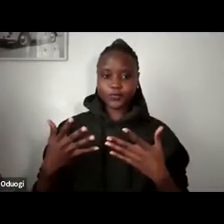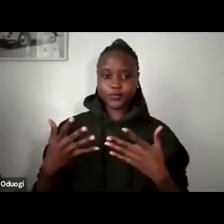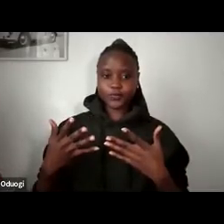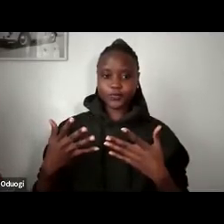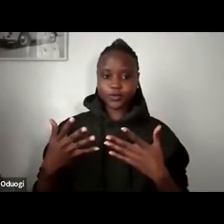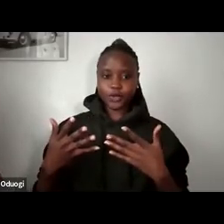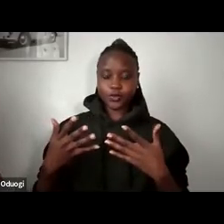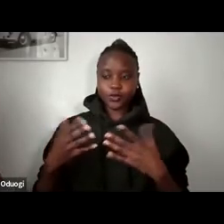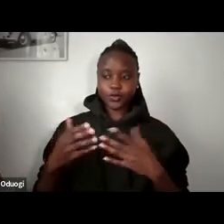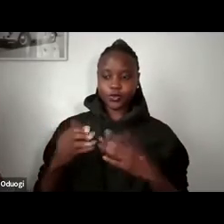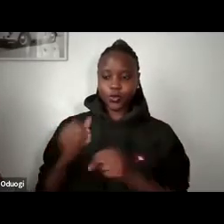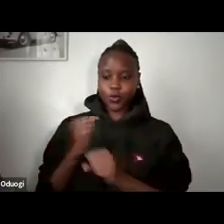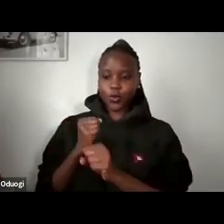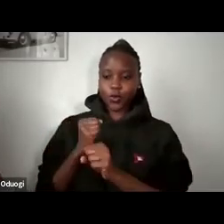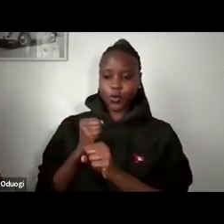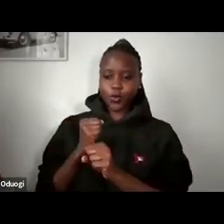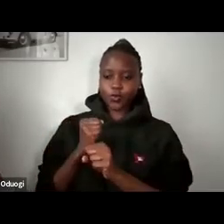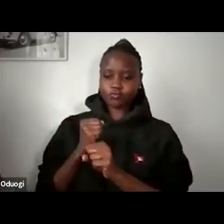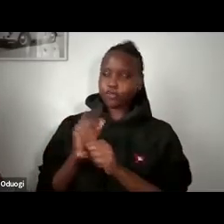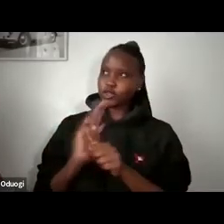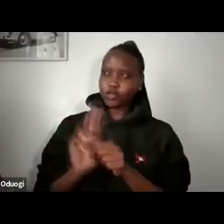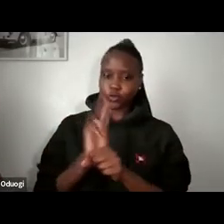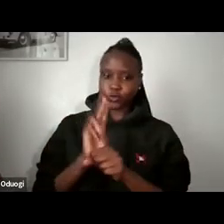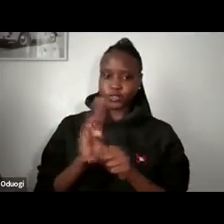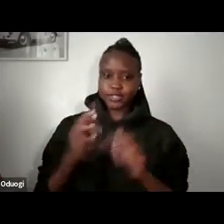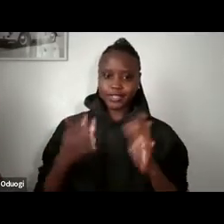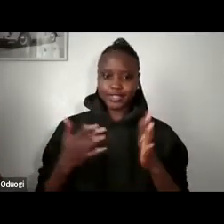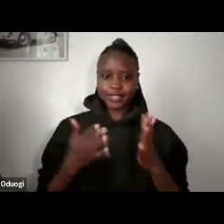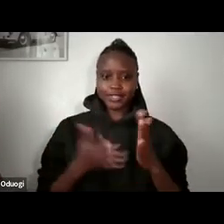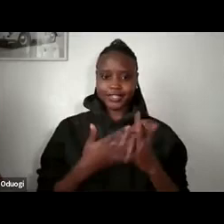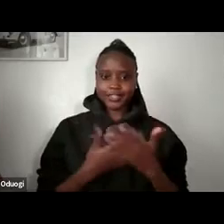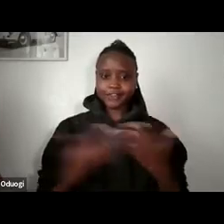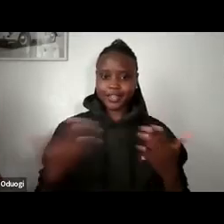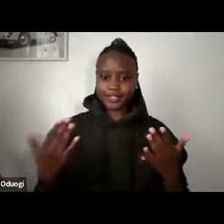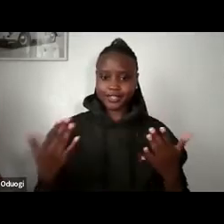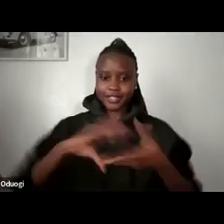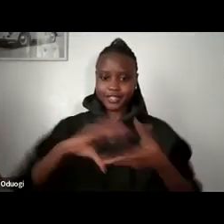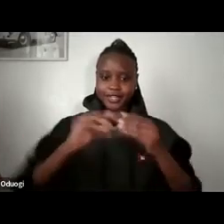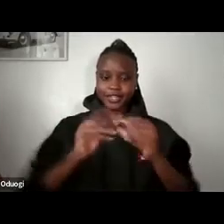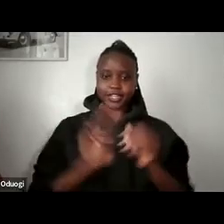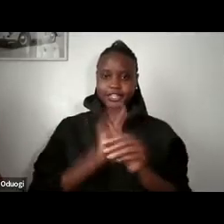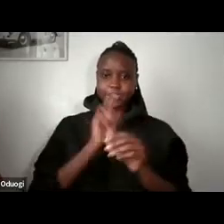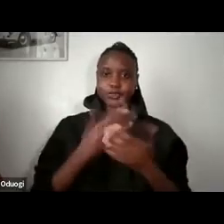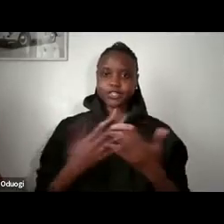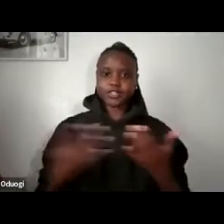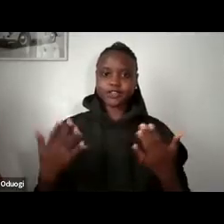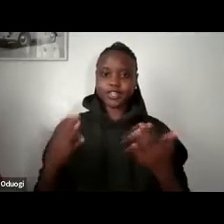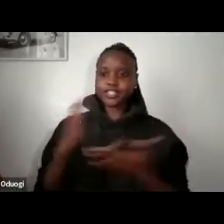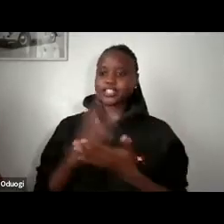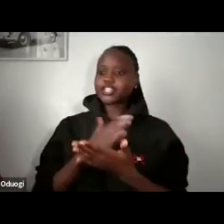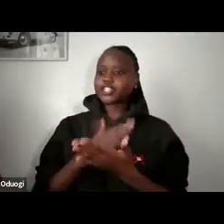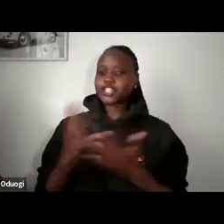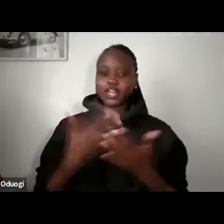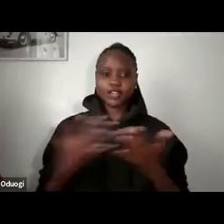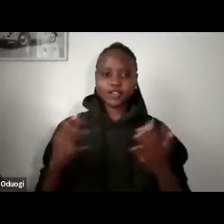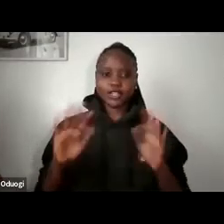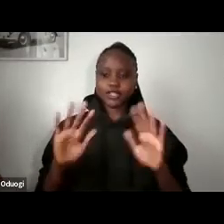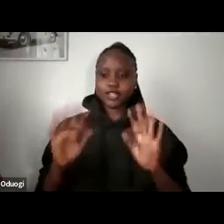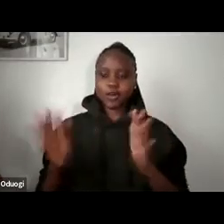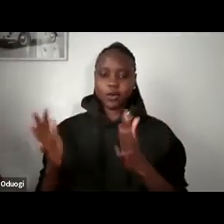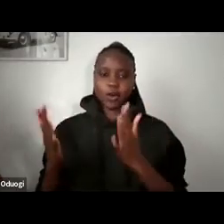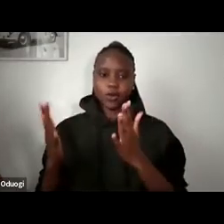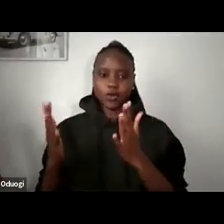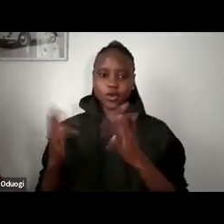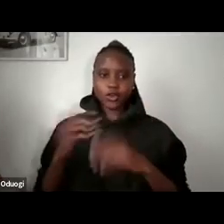operate devices, how do you create using devices, and how do you share with the devices? And this, to me, has